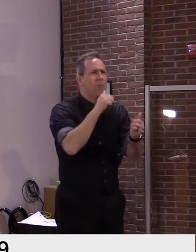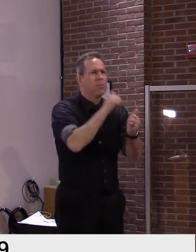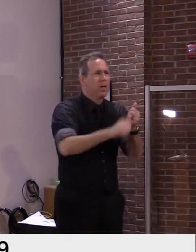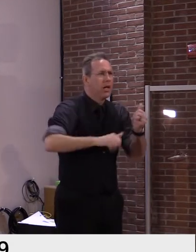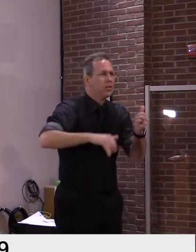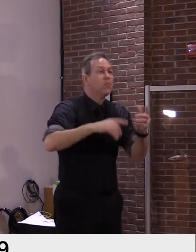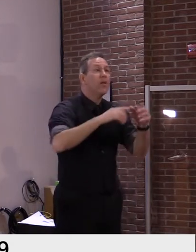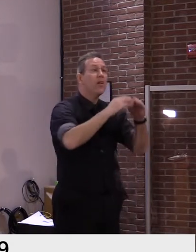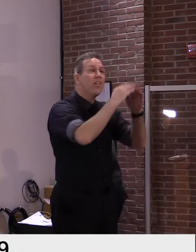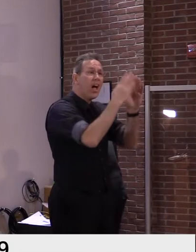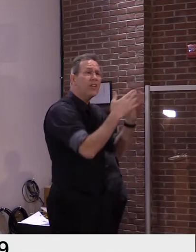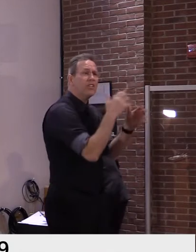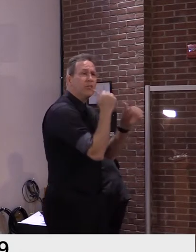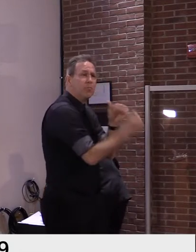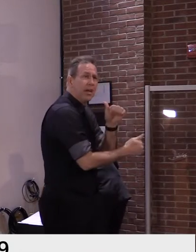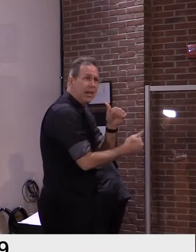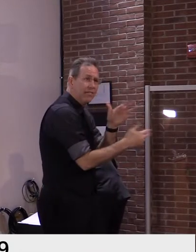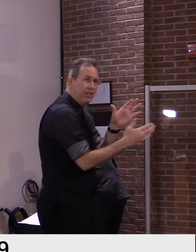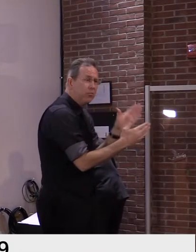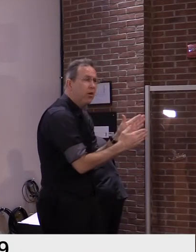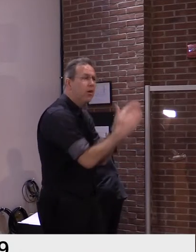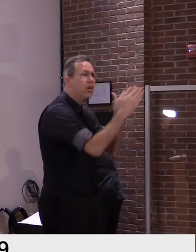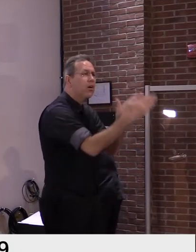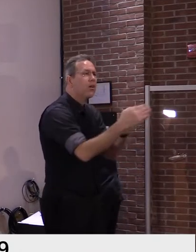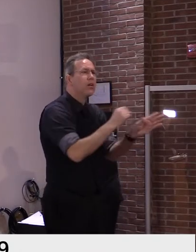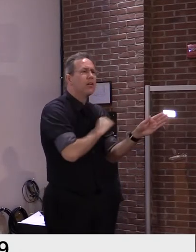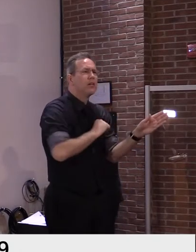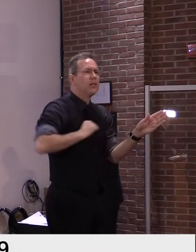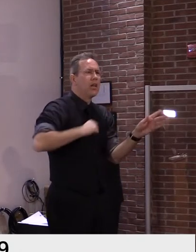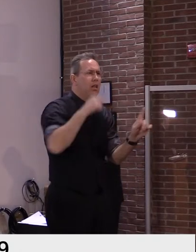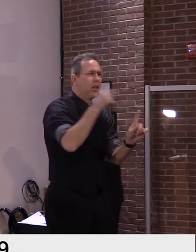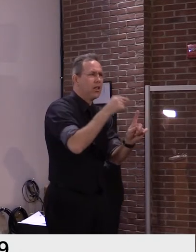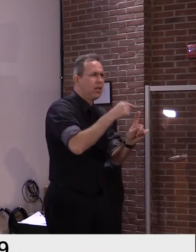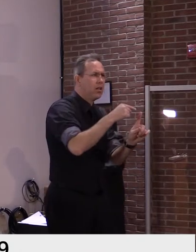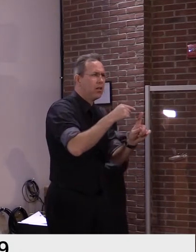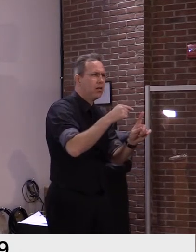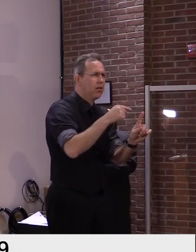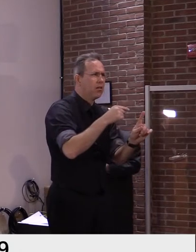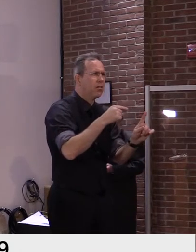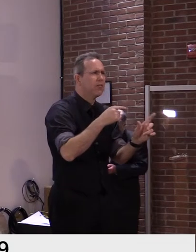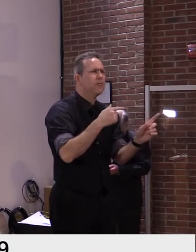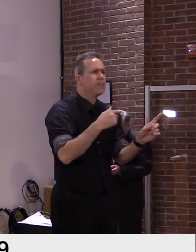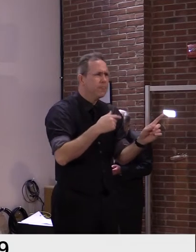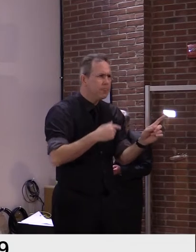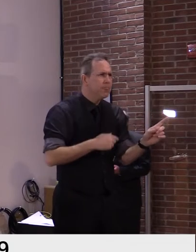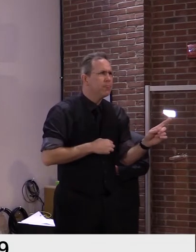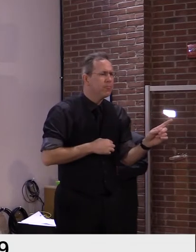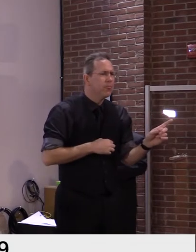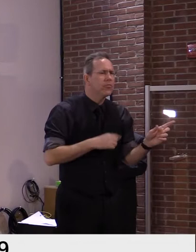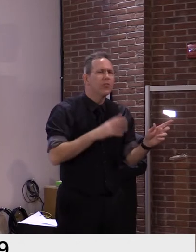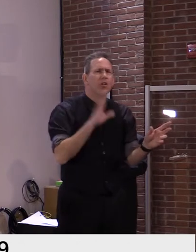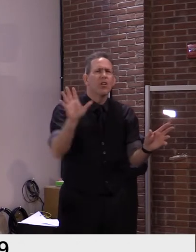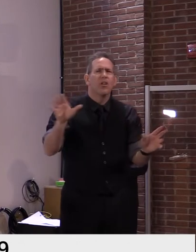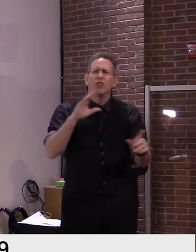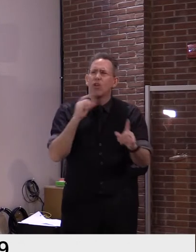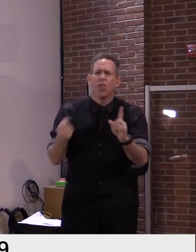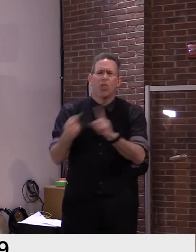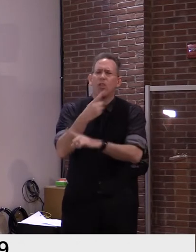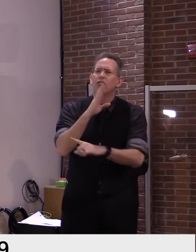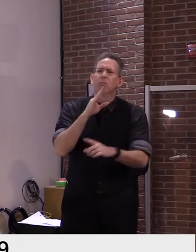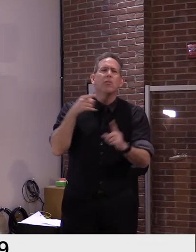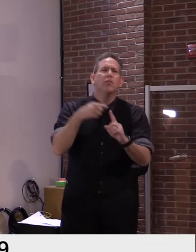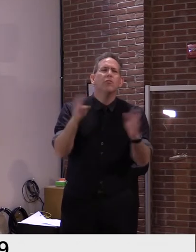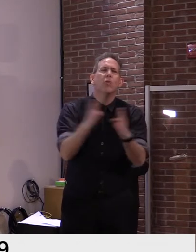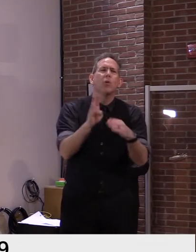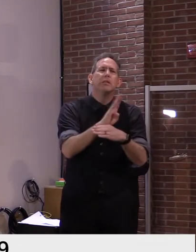point? Just for small business. about opportunity. I'm sorry, I still don't understand. You're asking